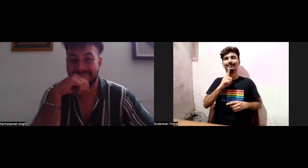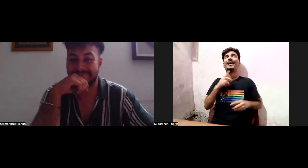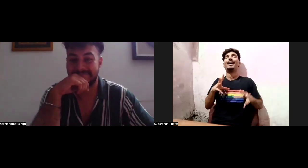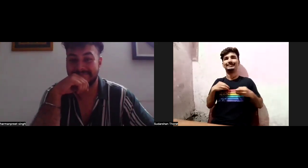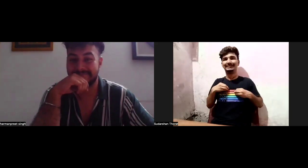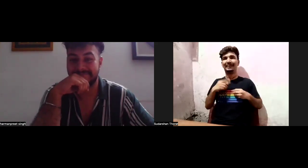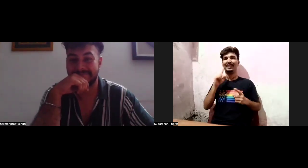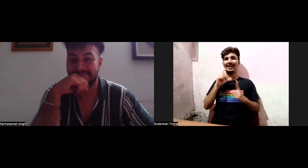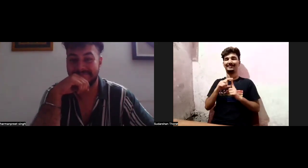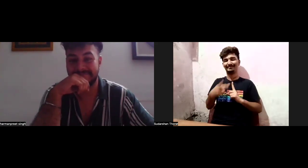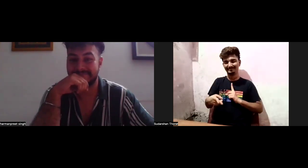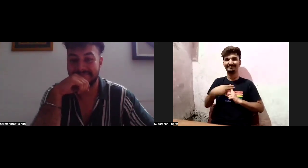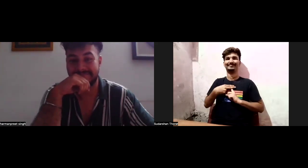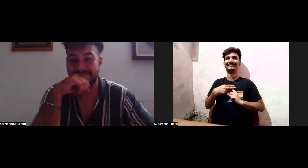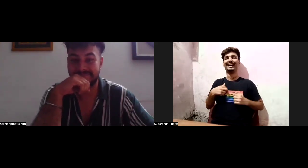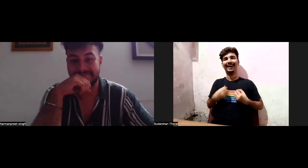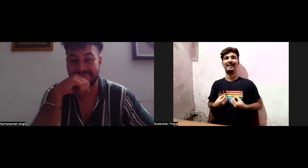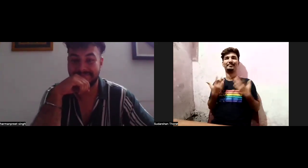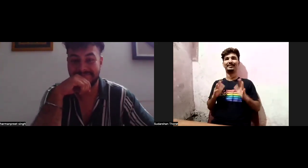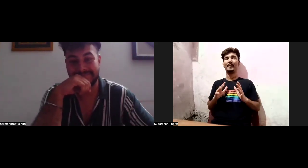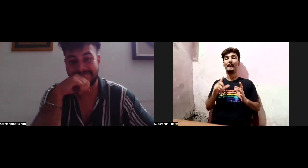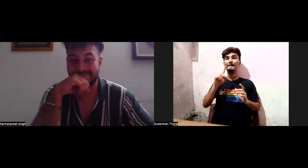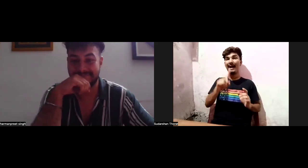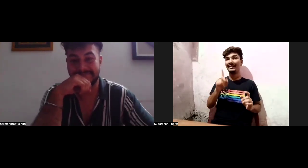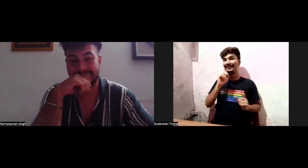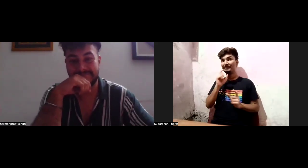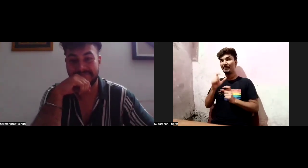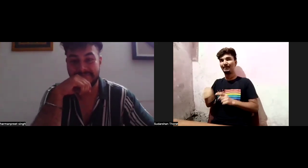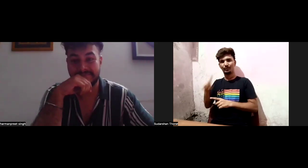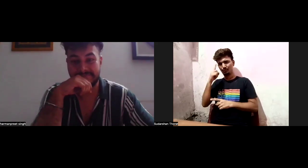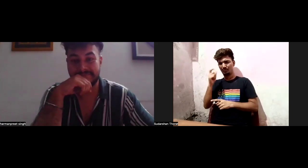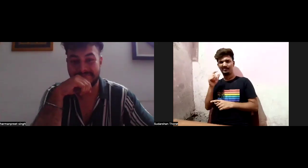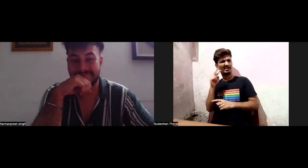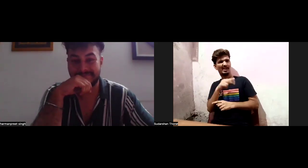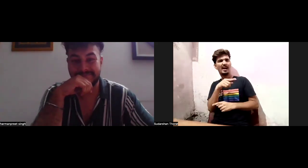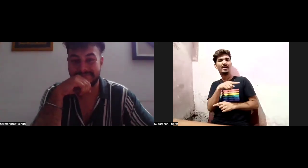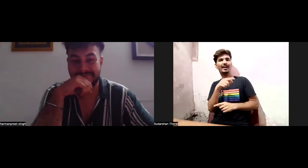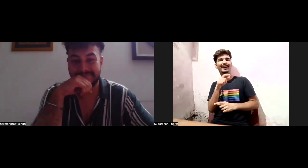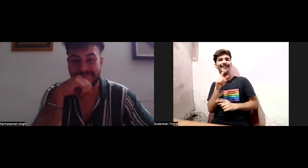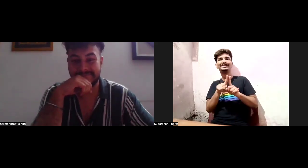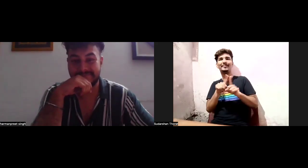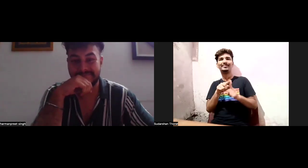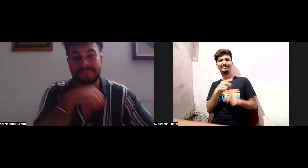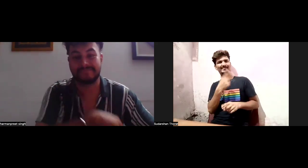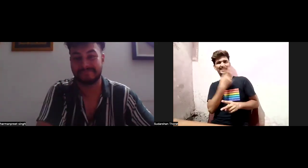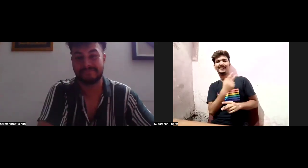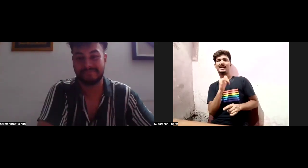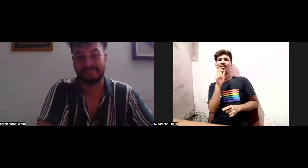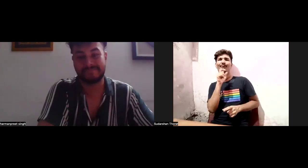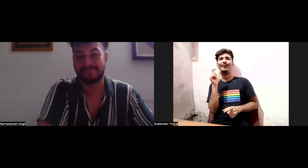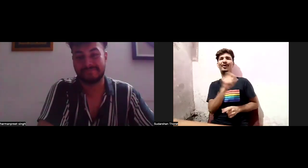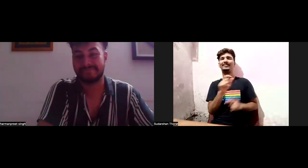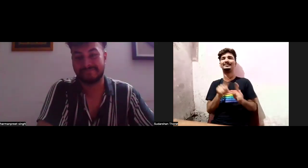So and then they realize that yeah, oh, this is their identity. This is deaf queer's identity. But the other